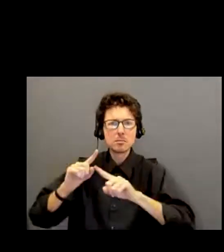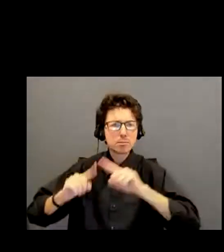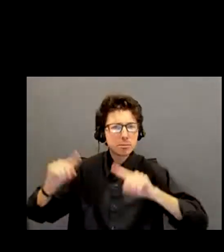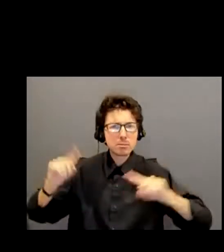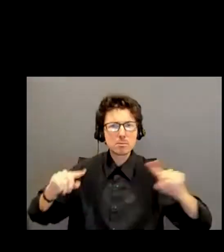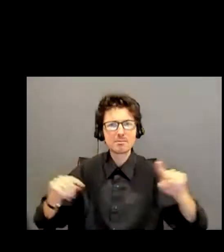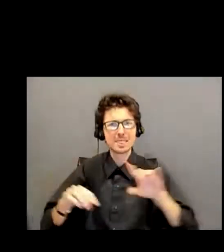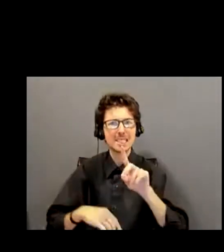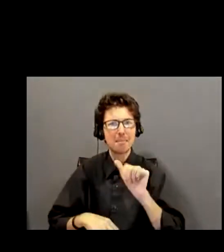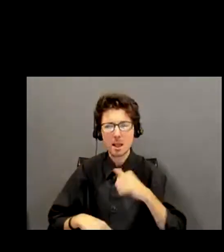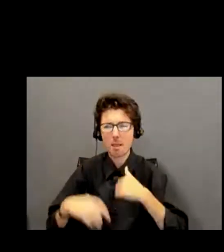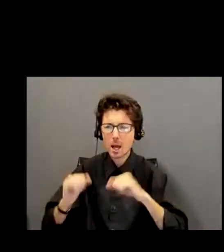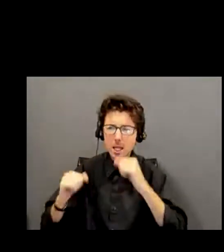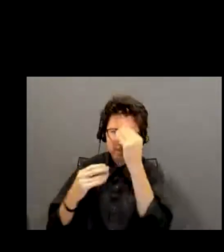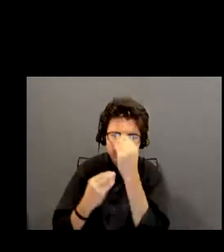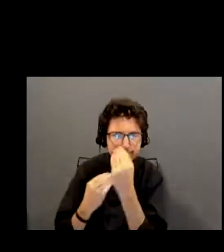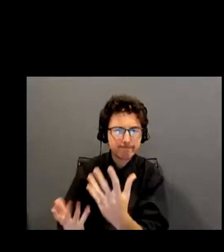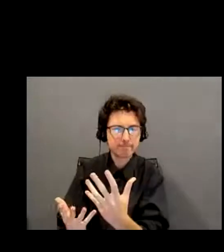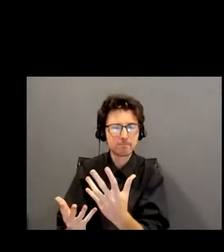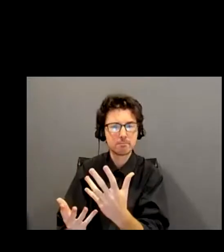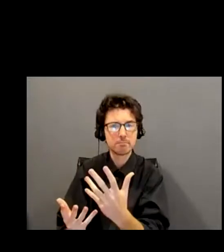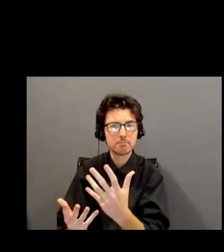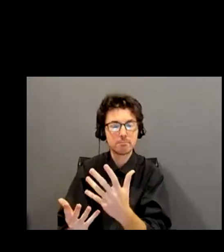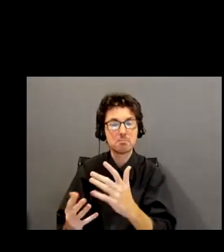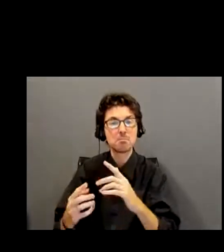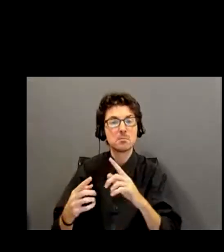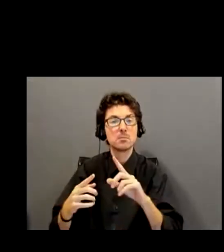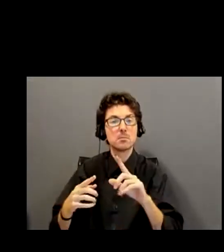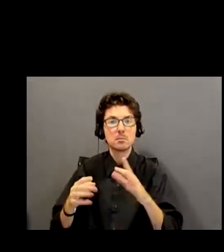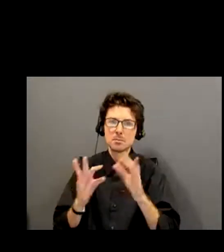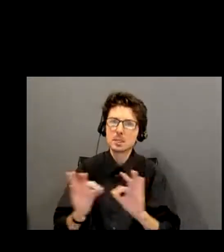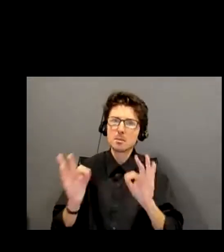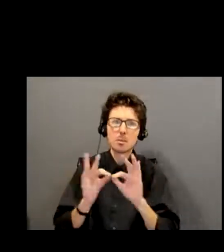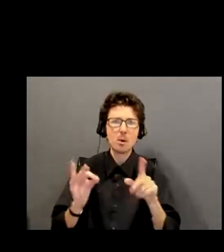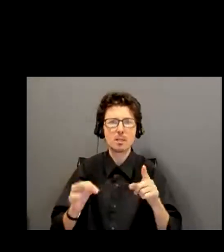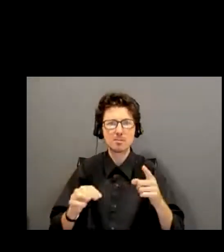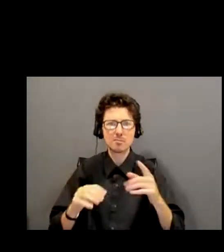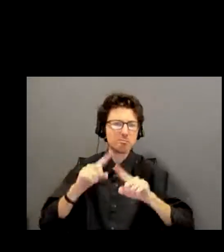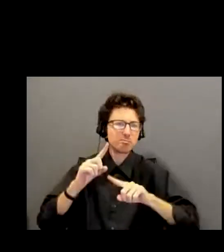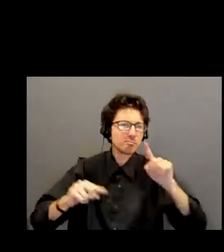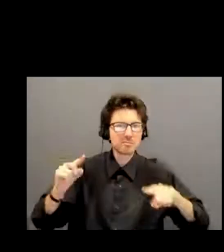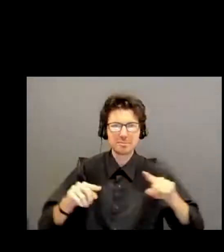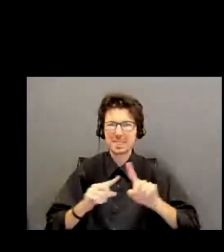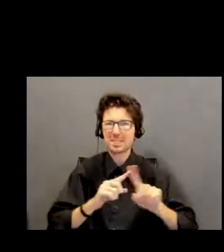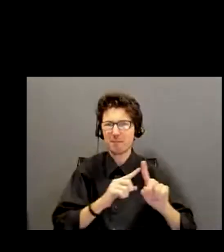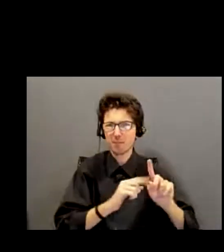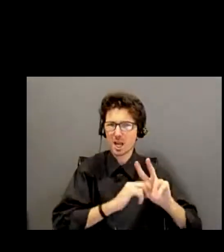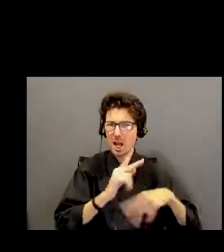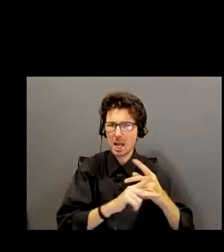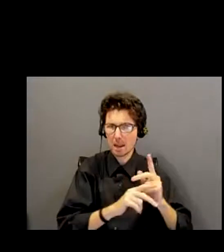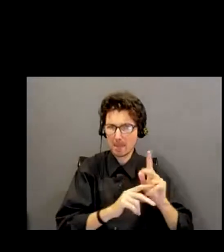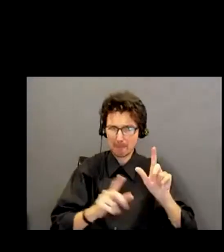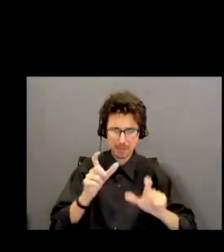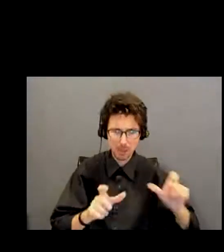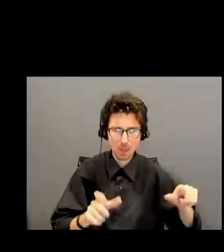and the importance of accepting people who are different, quote unquote. They learn that they can treat me